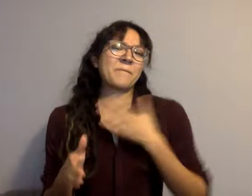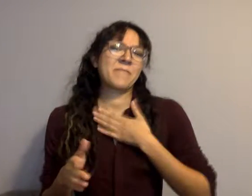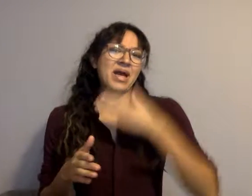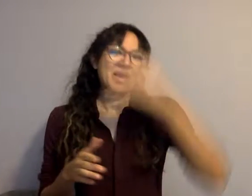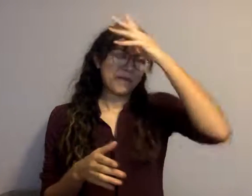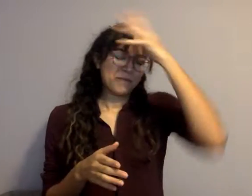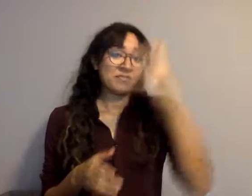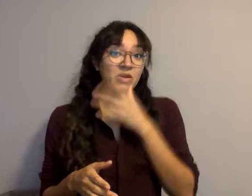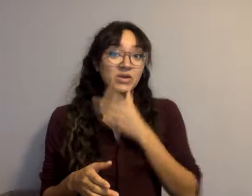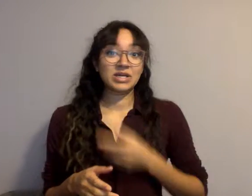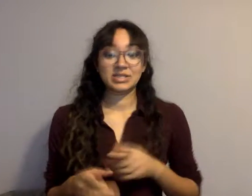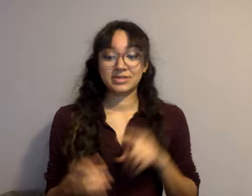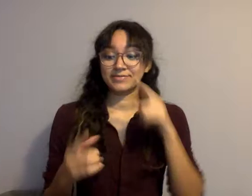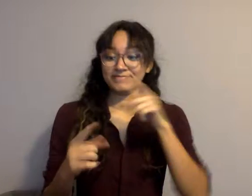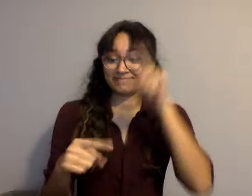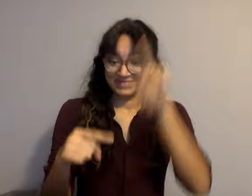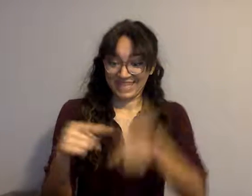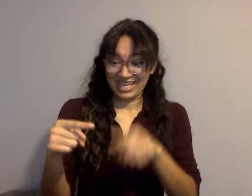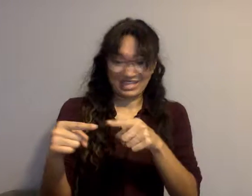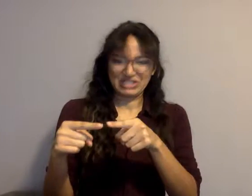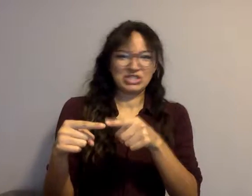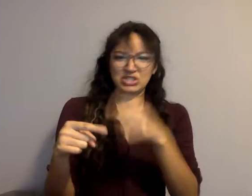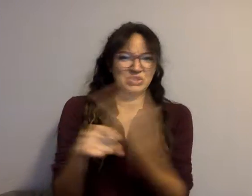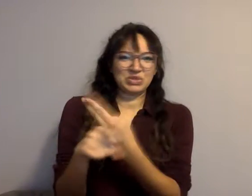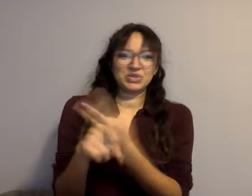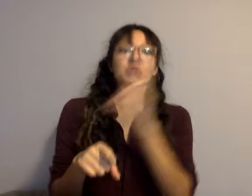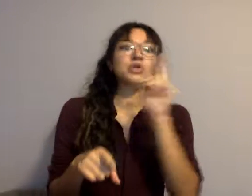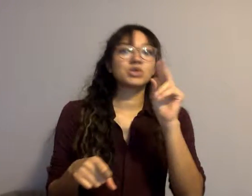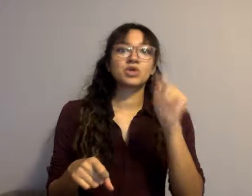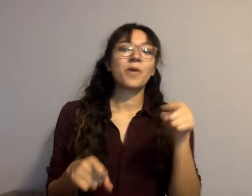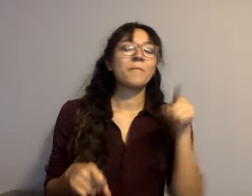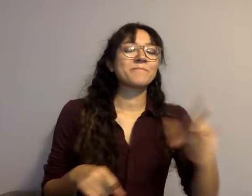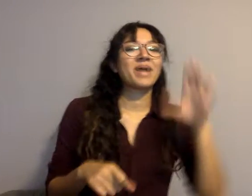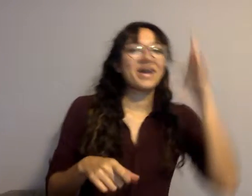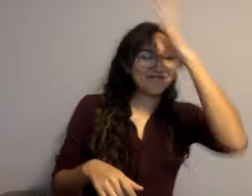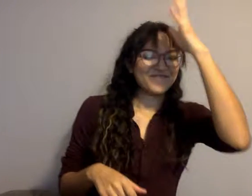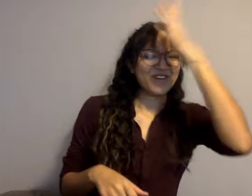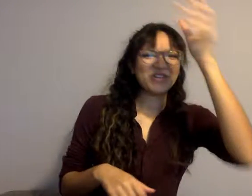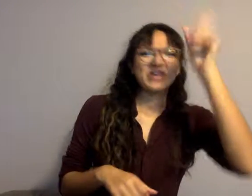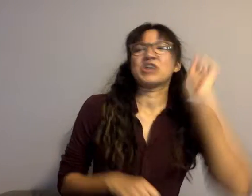My father's mantra was, you can do it. Yes, you can.